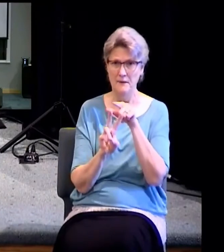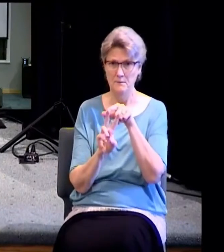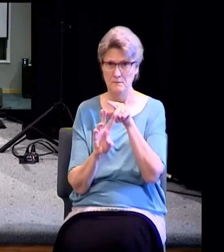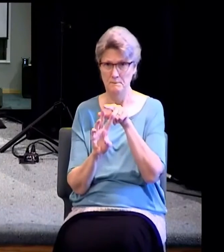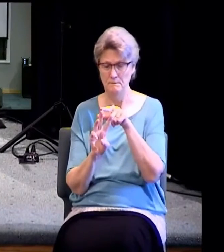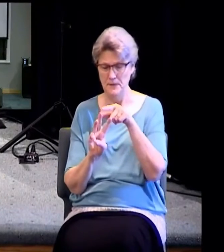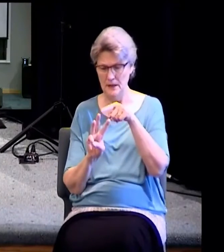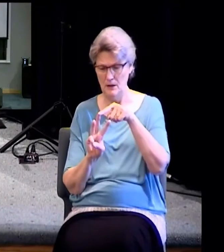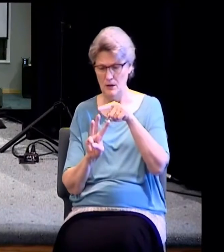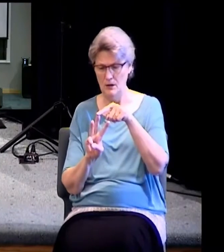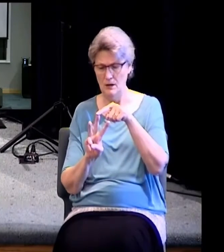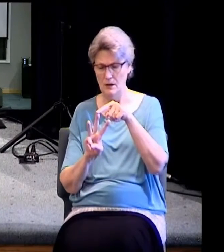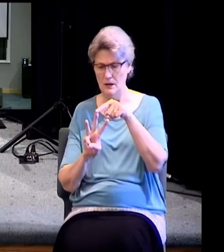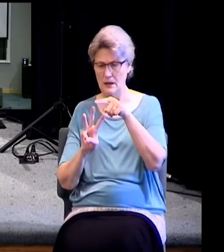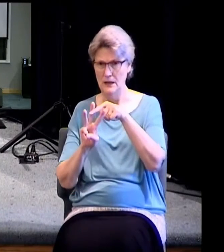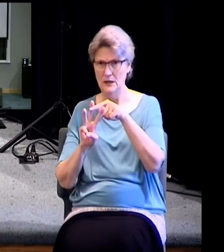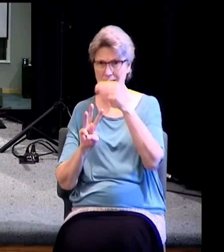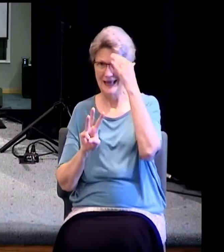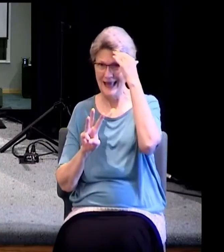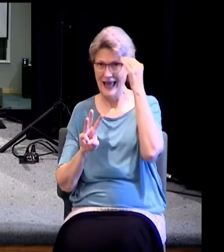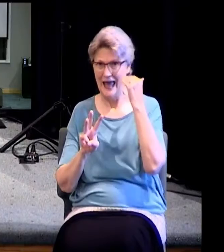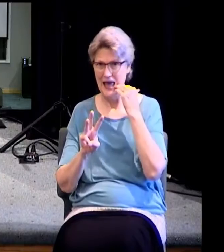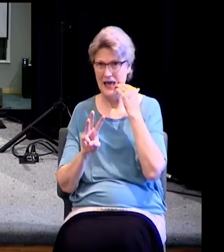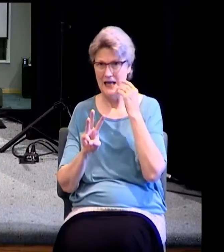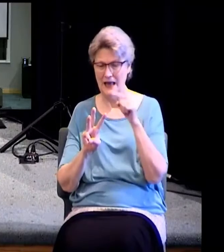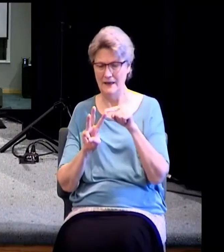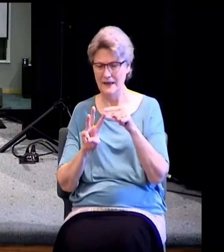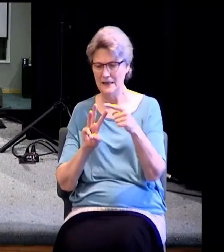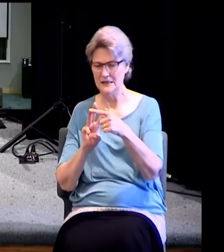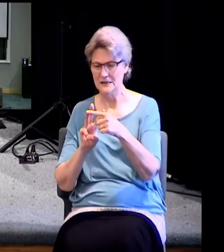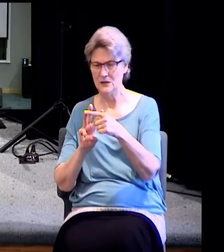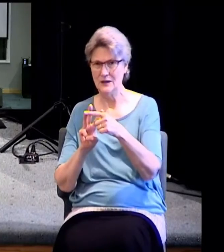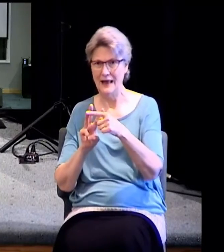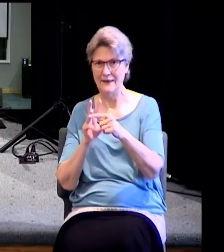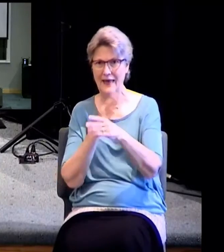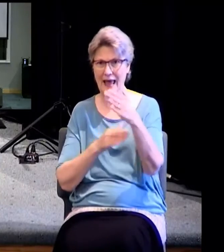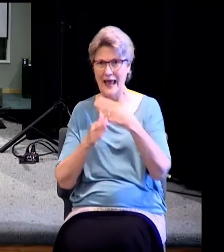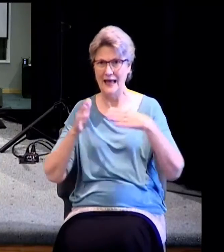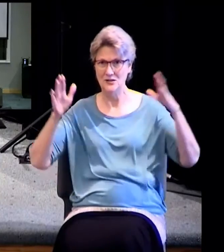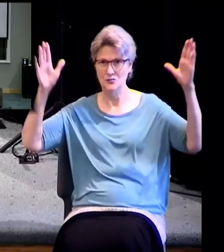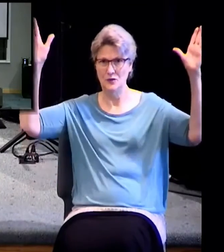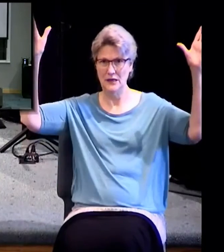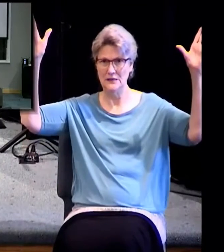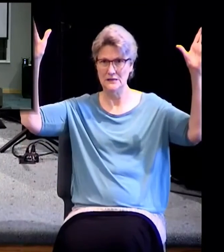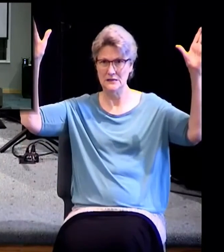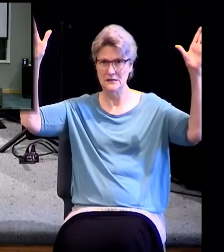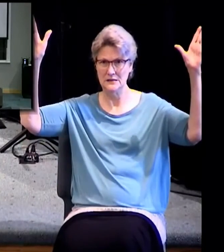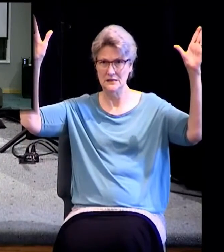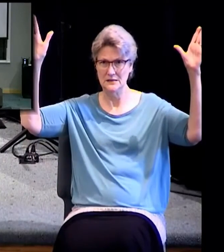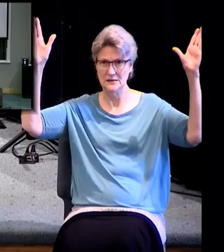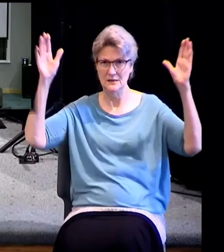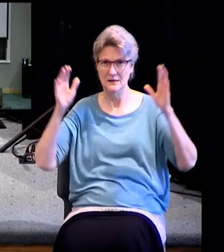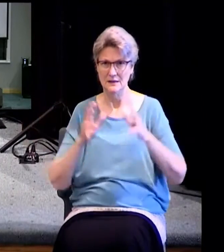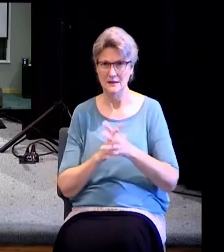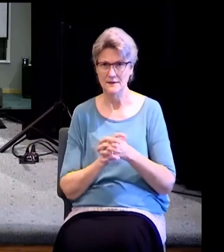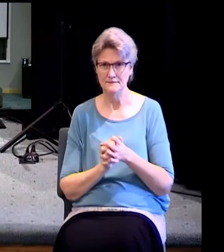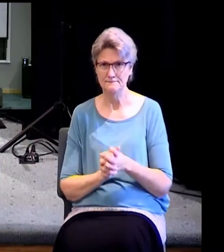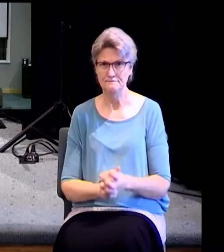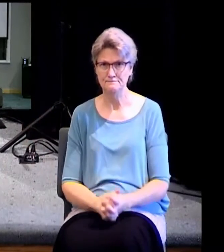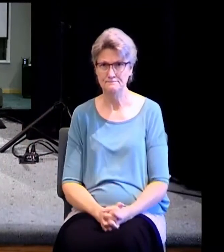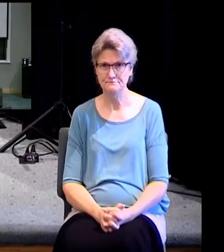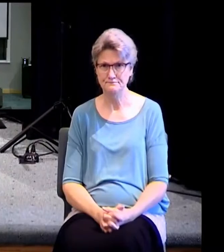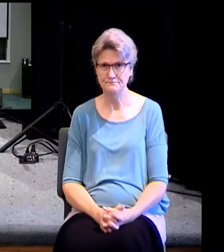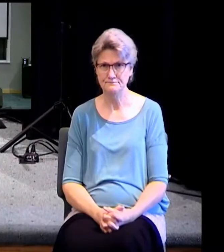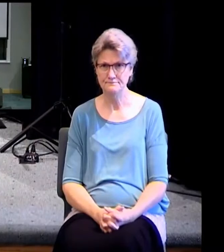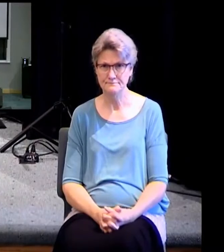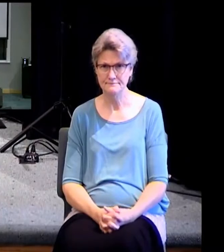hands. Would you show the next slide, please? When Moses was up on the hill, up